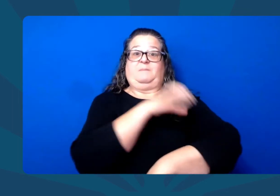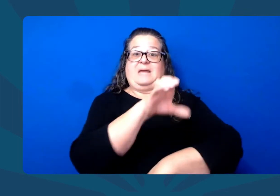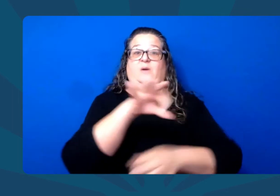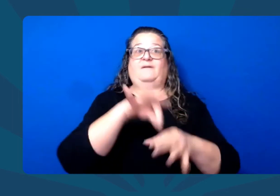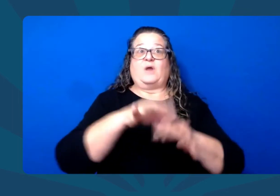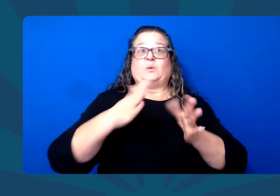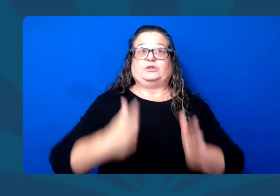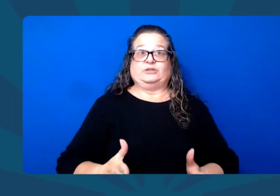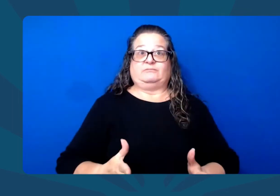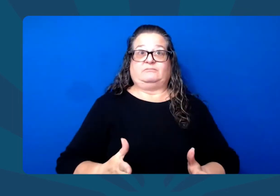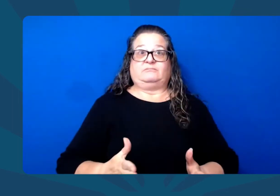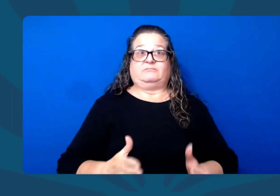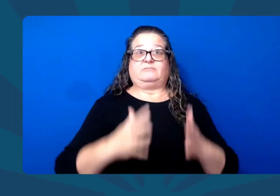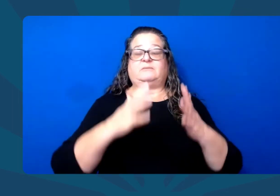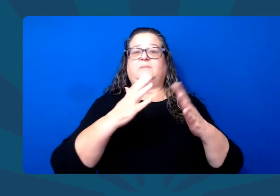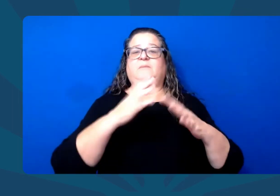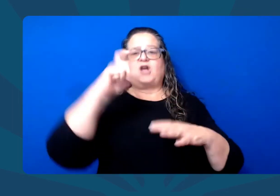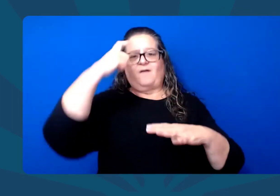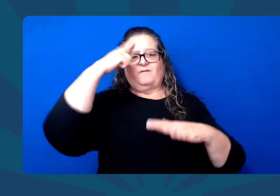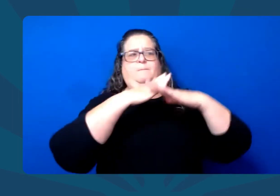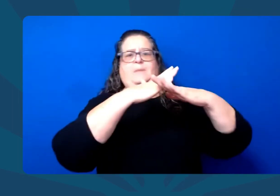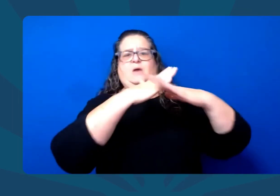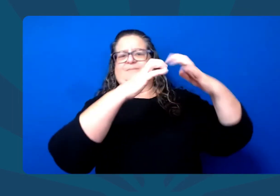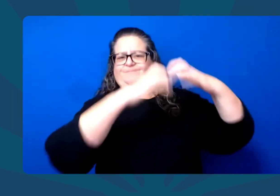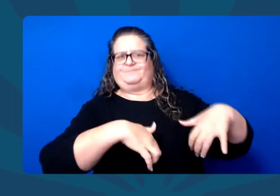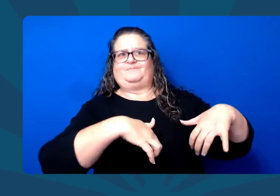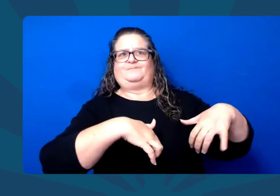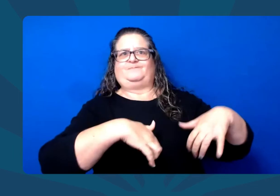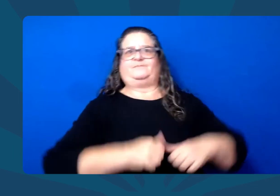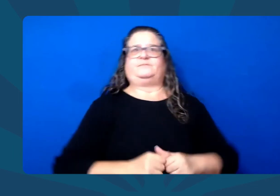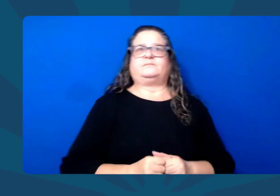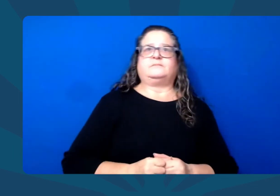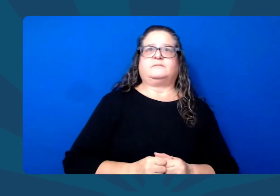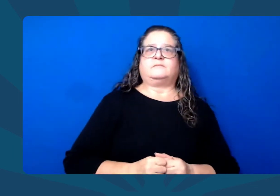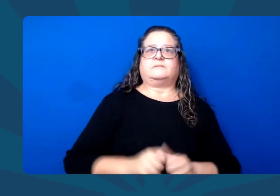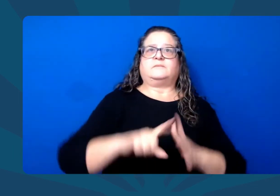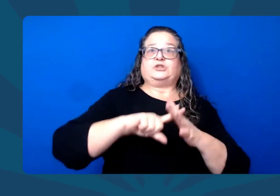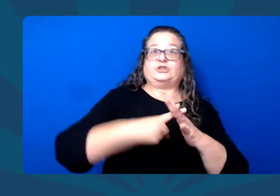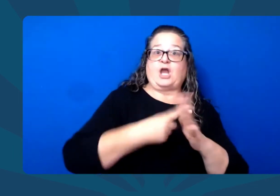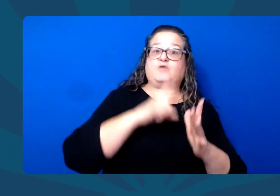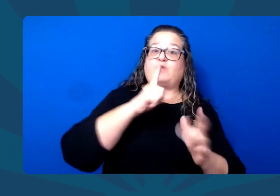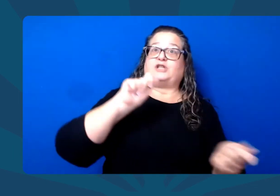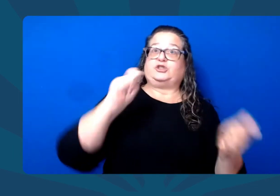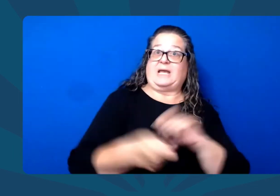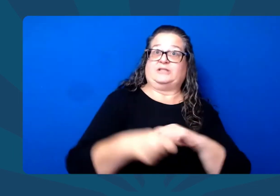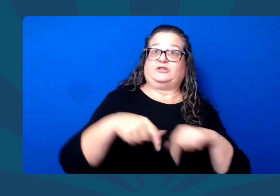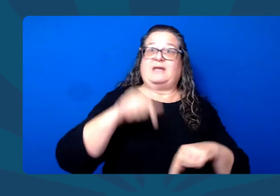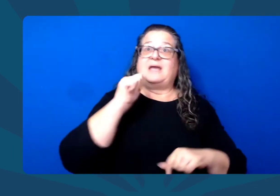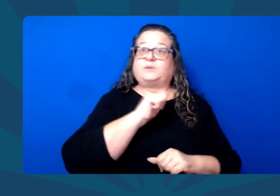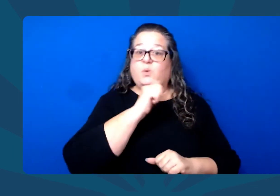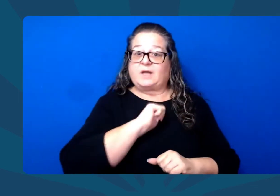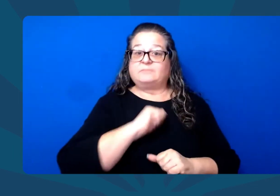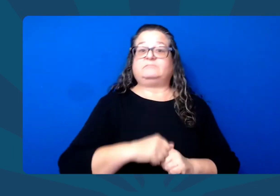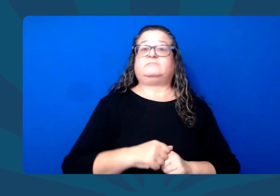The time is now to empower the voters, break down bureaucratic barriers, and implement